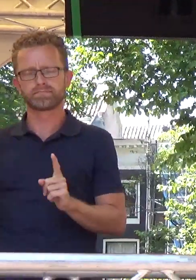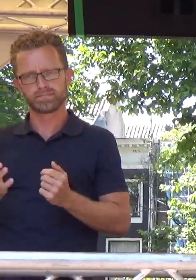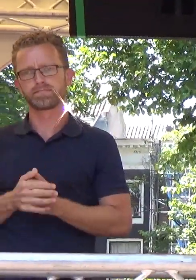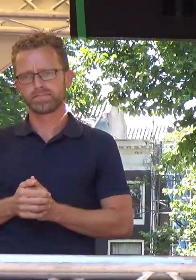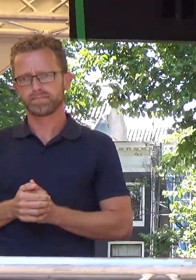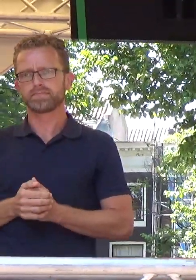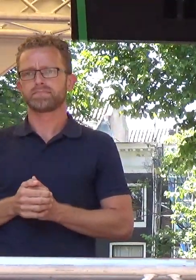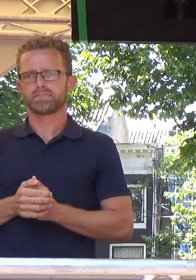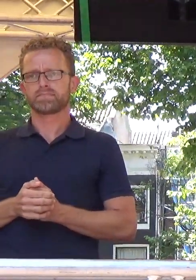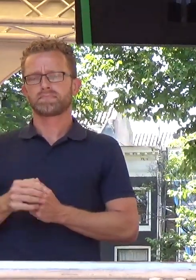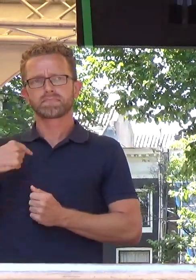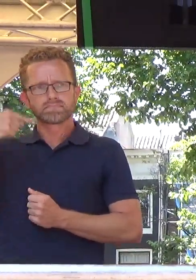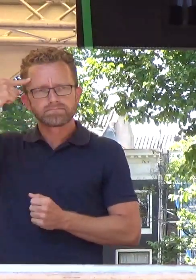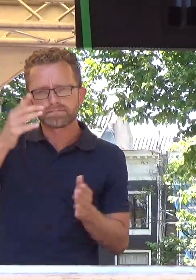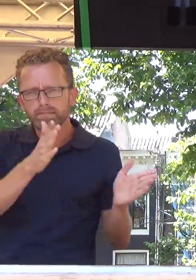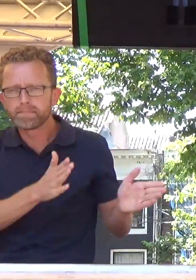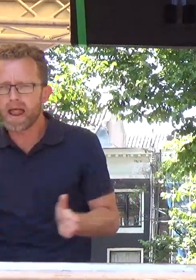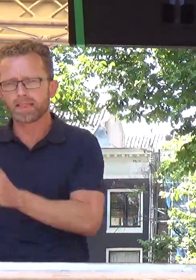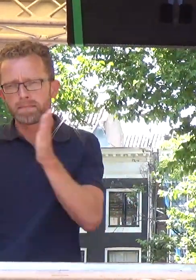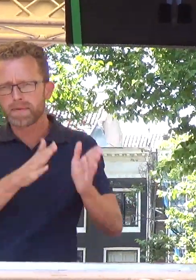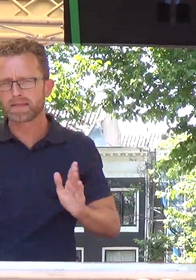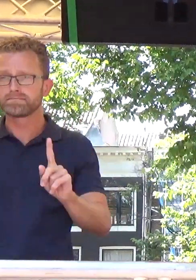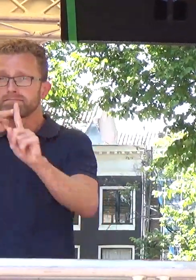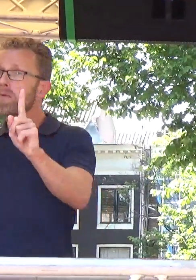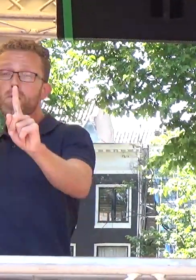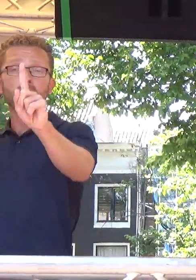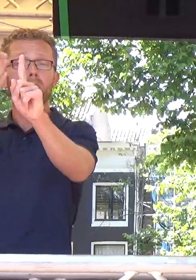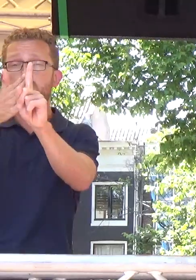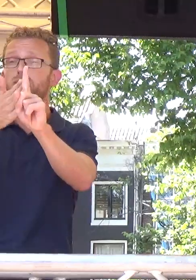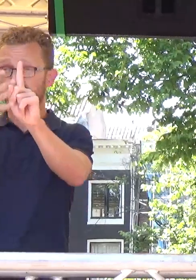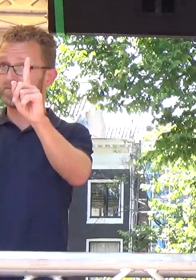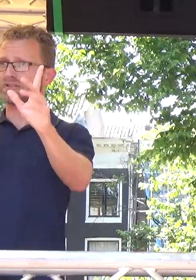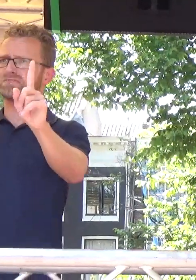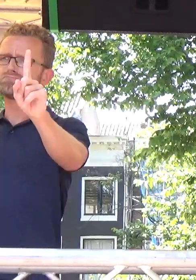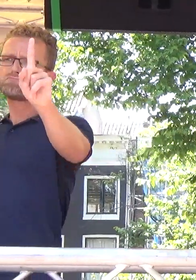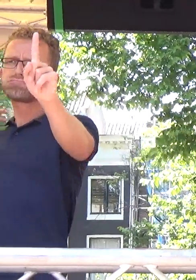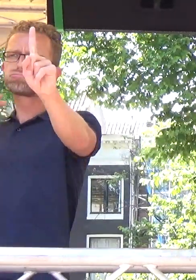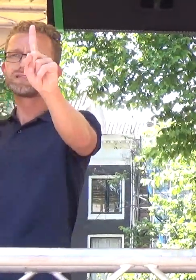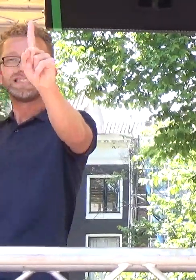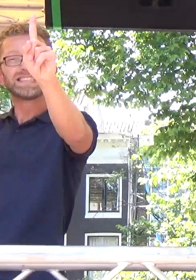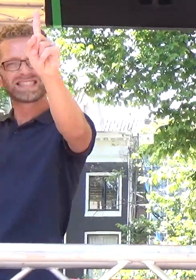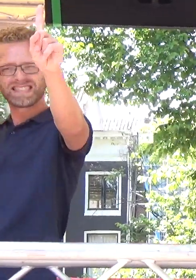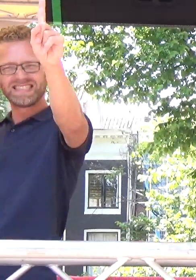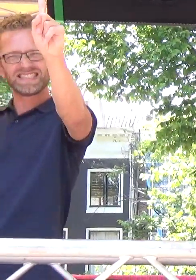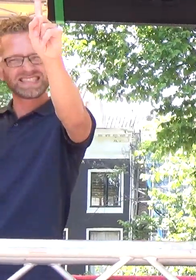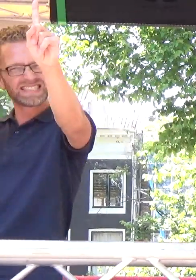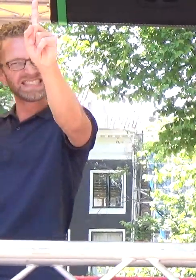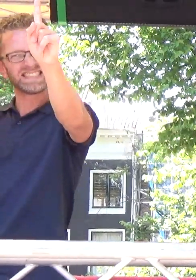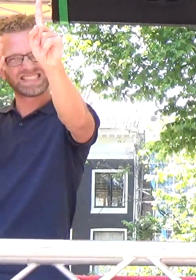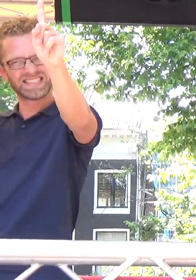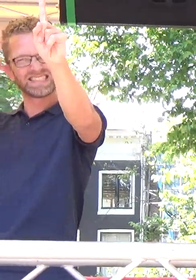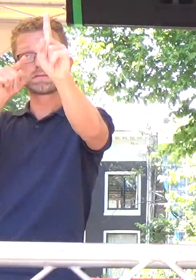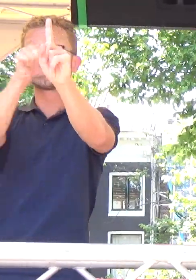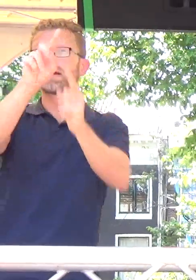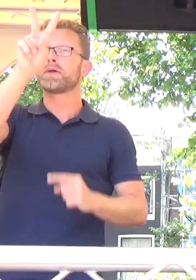targets that we have set ourselves to eliminate AIDS completely by 2030. So what's